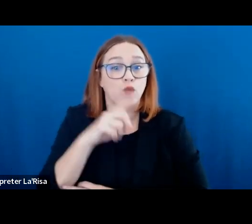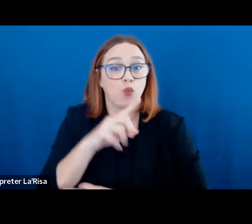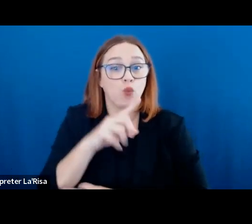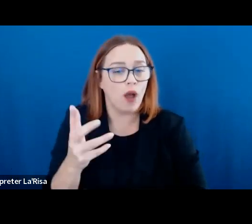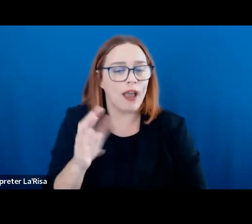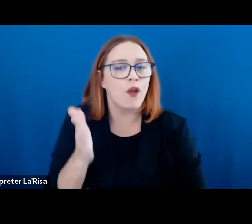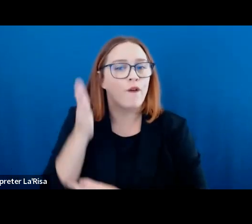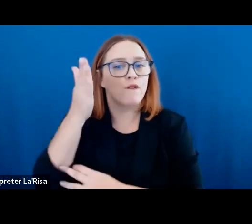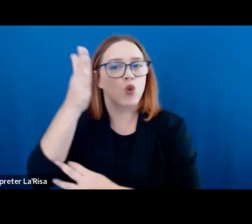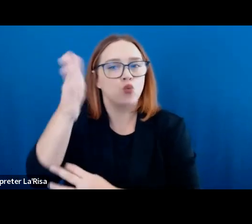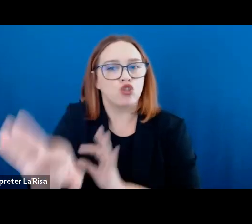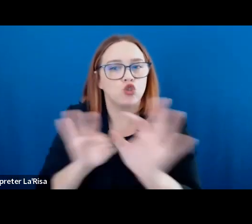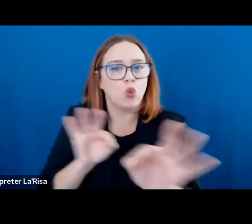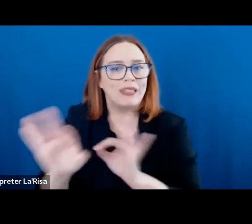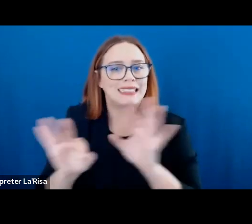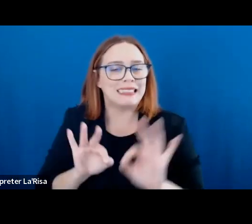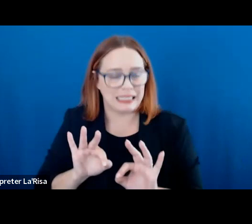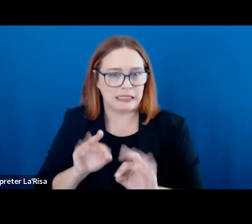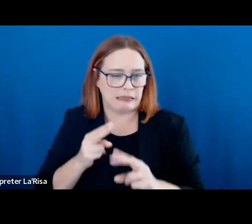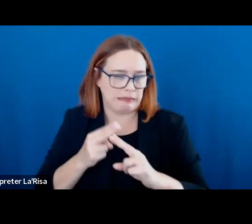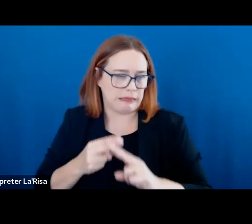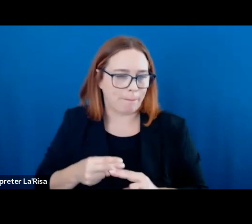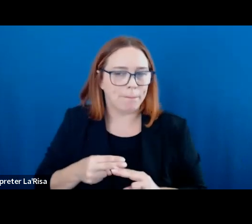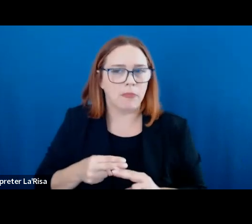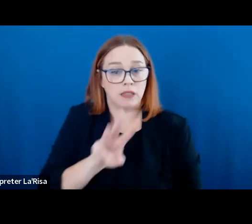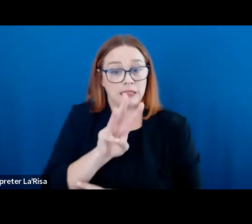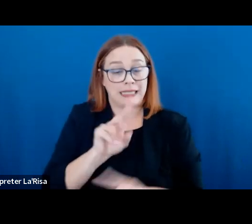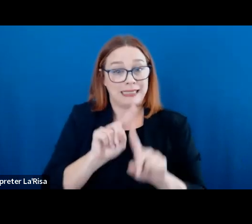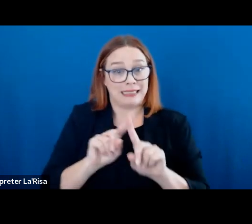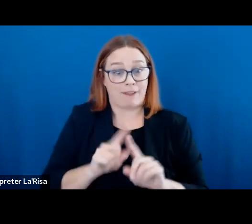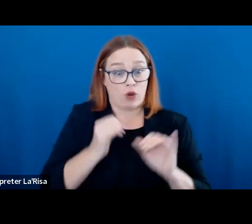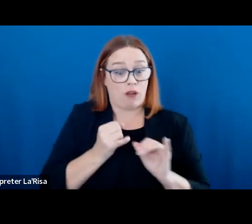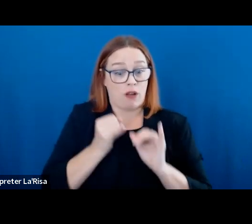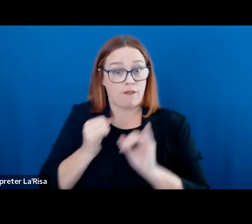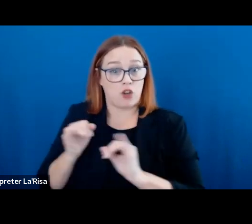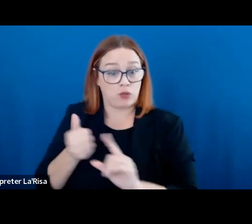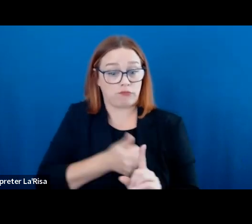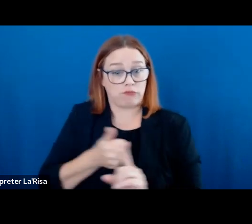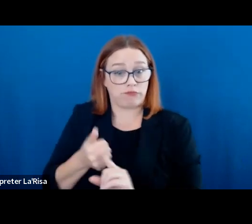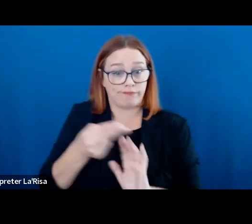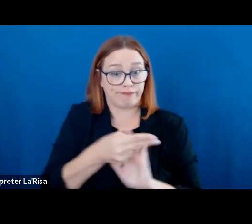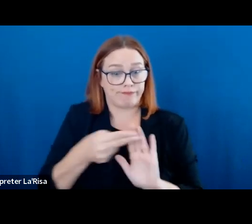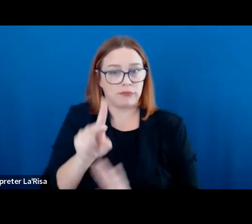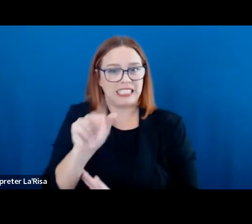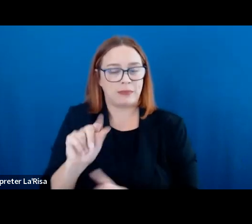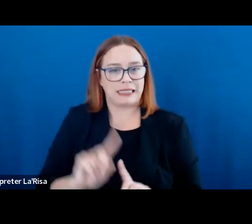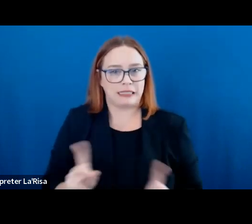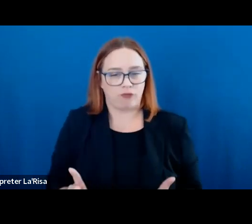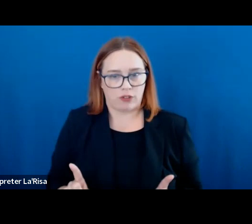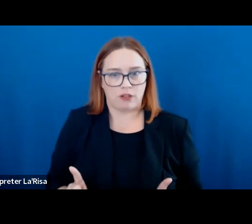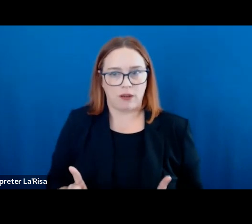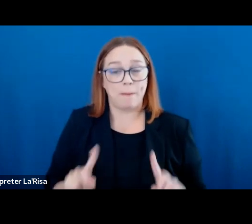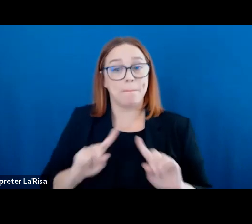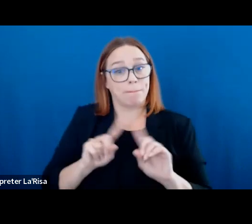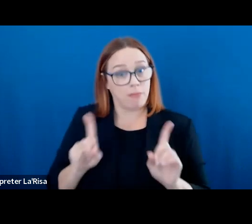were 6 individuals that had different disabilities, but as I was in